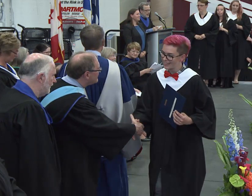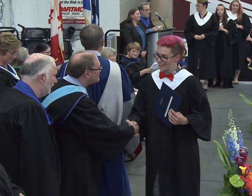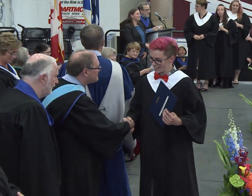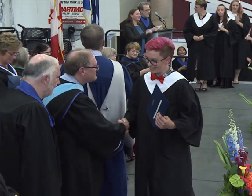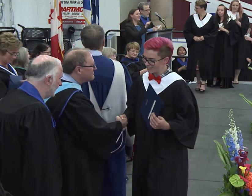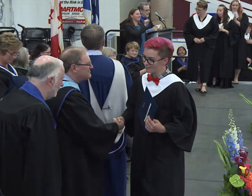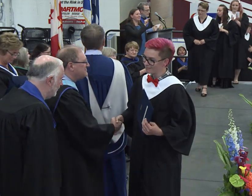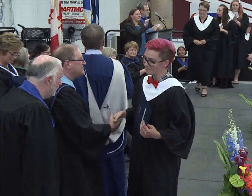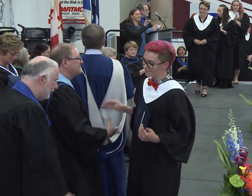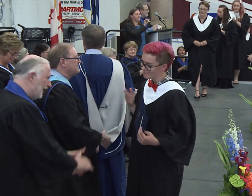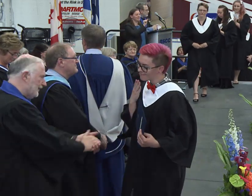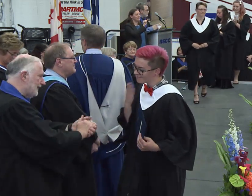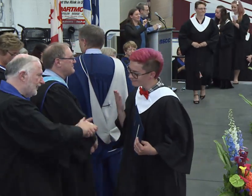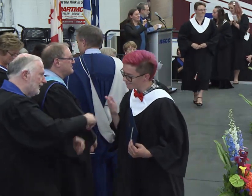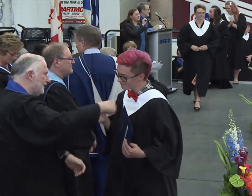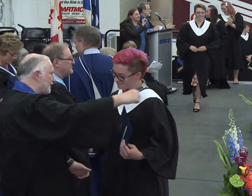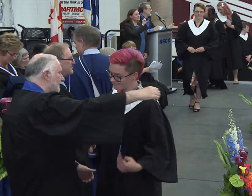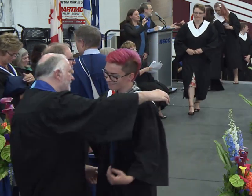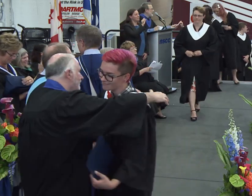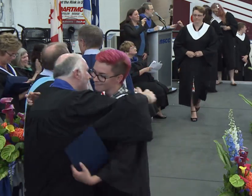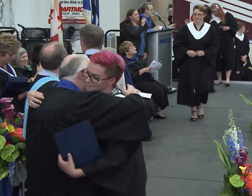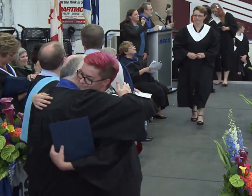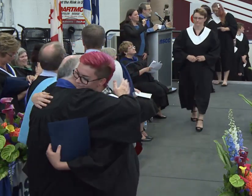Tanya Sullivan.